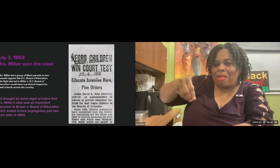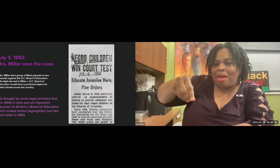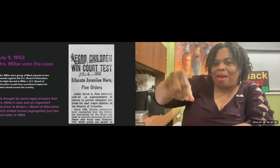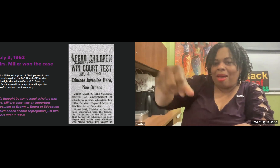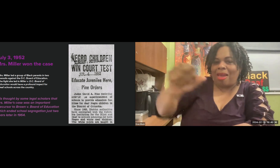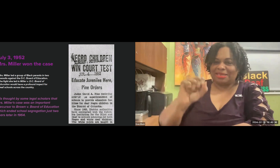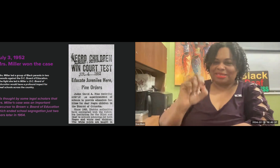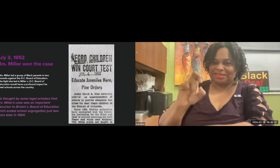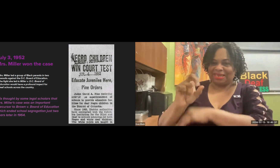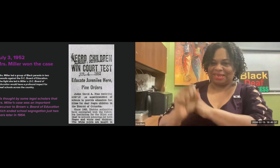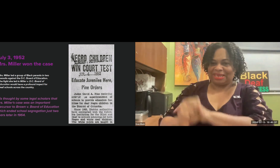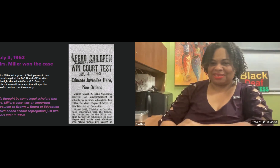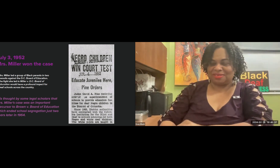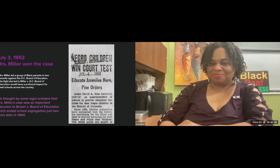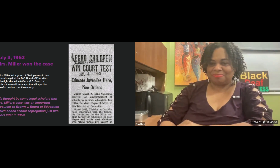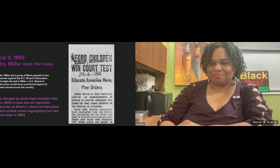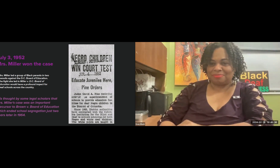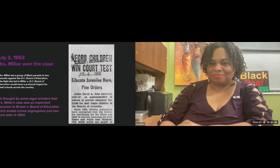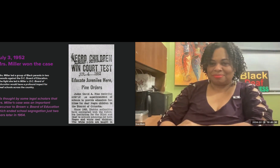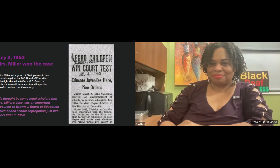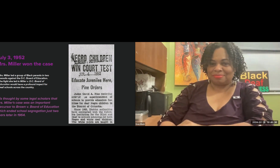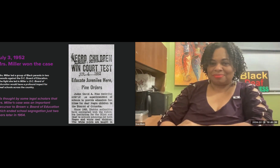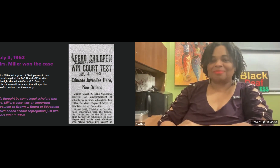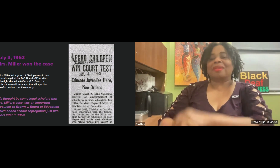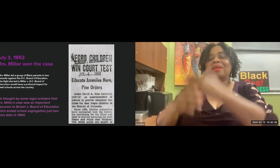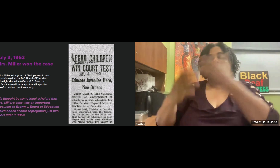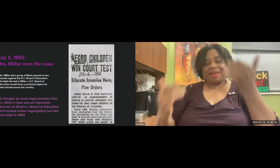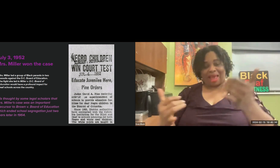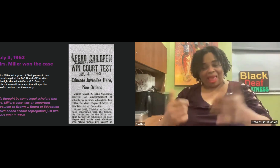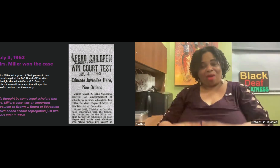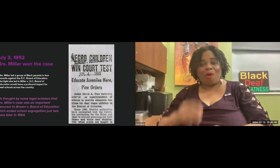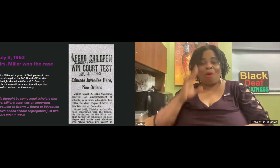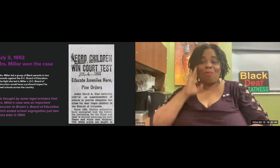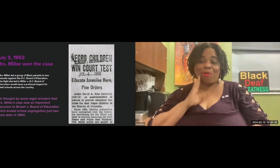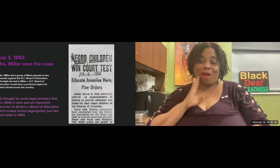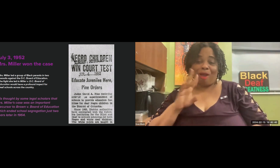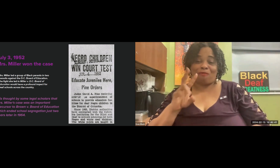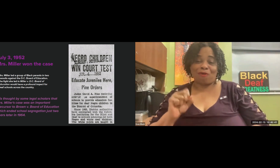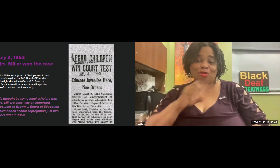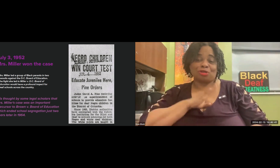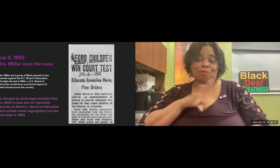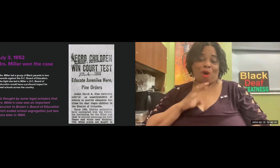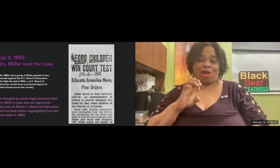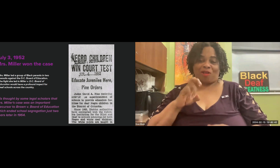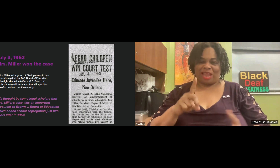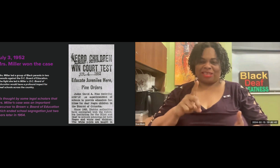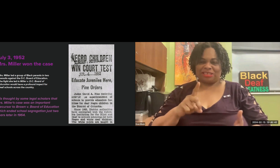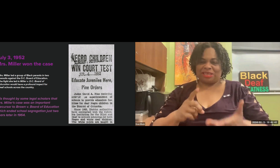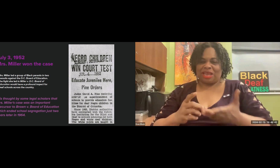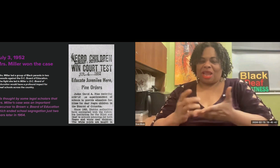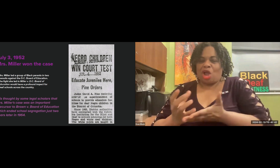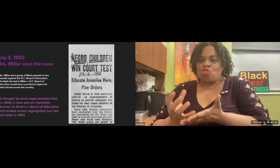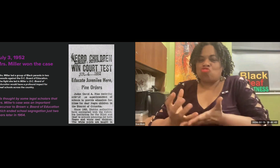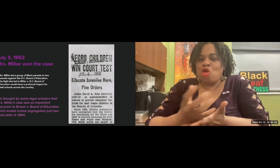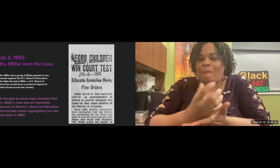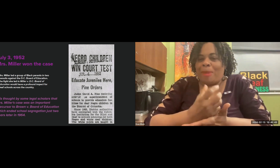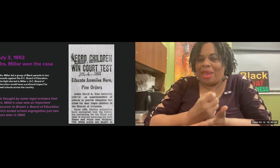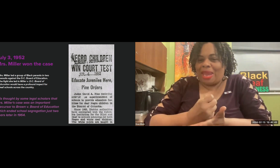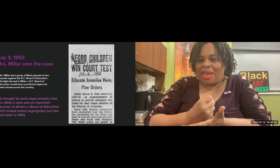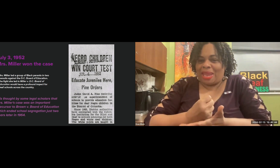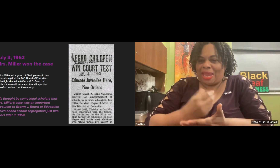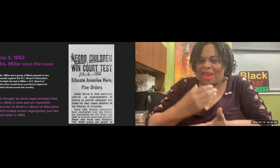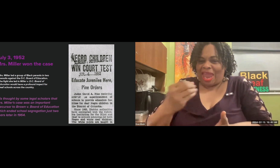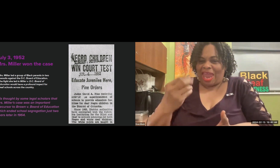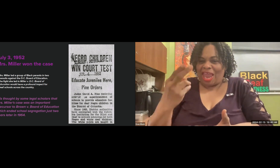on the backs of the seeds that Mrs. Miller planted with her lawsuit. So now with Brown versus the